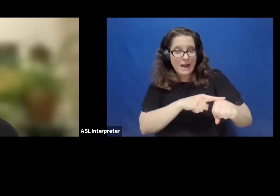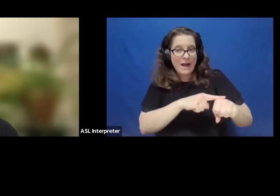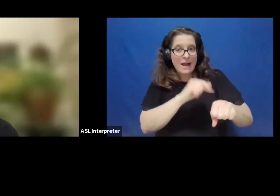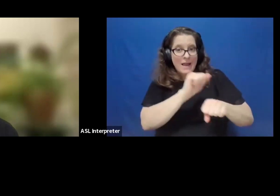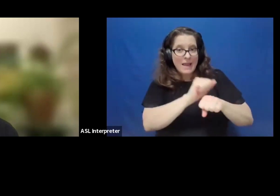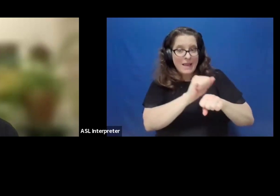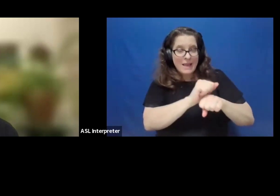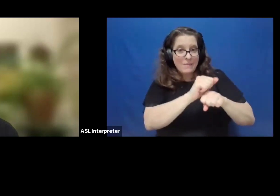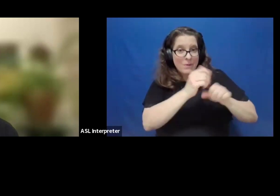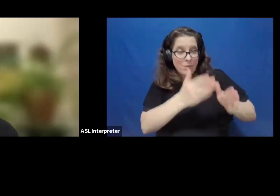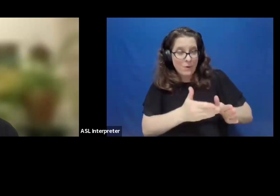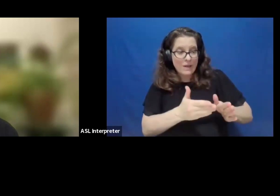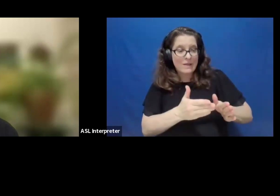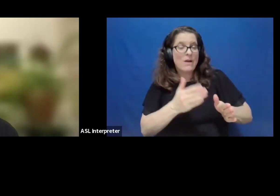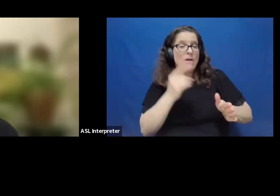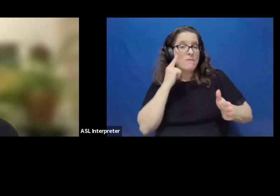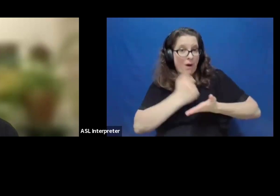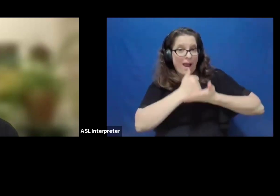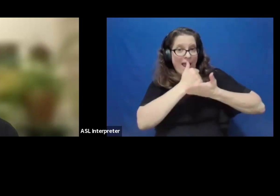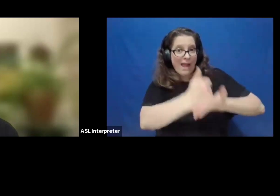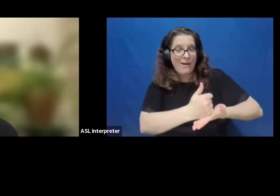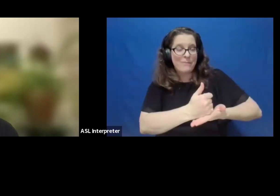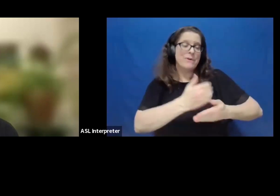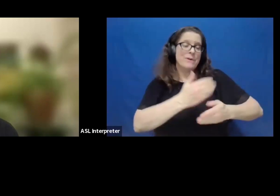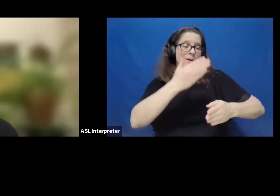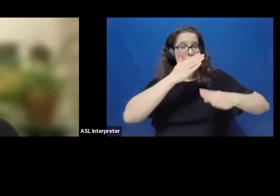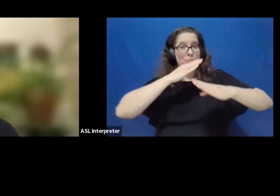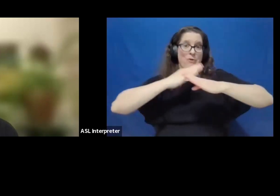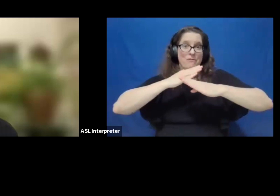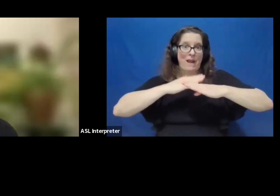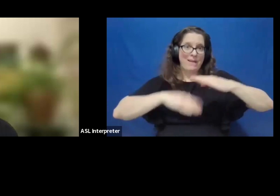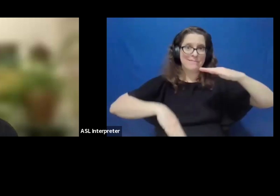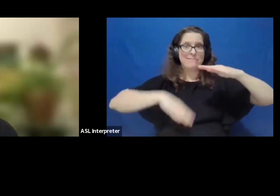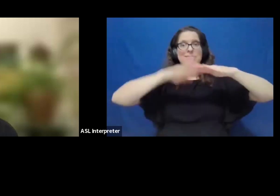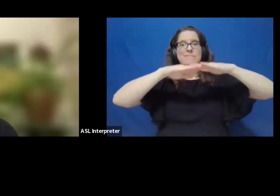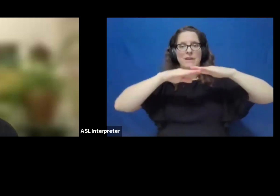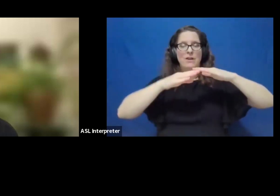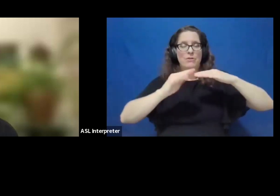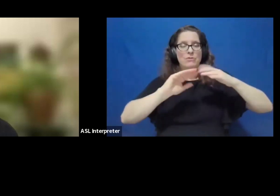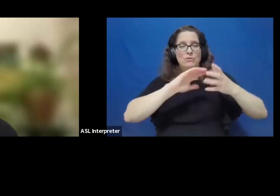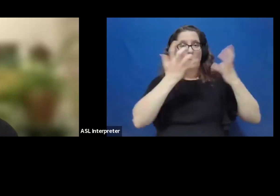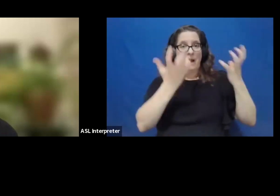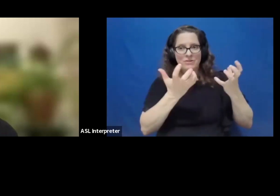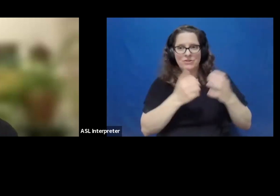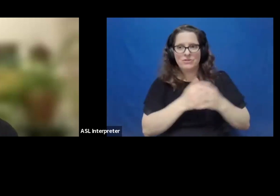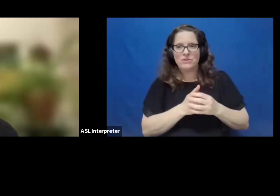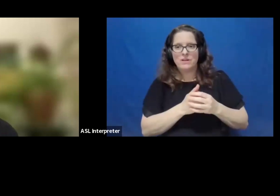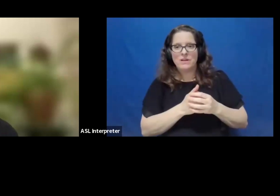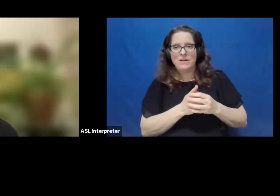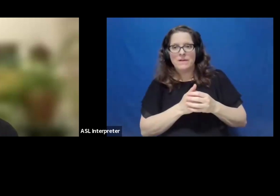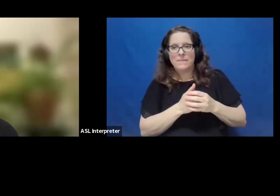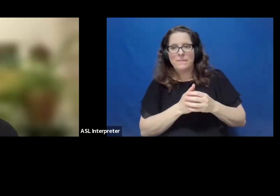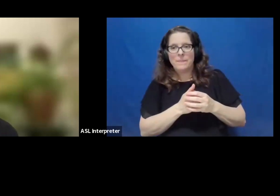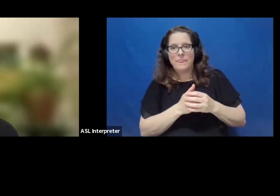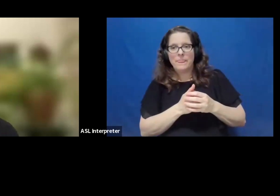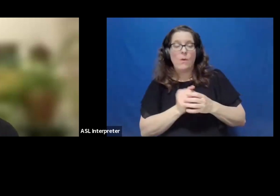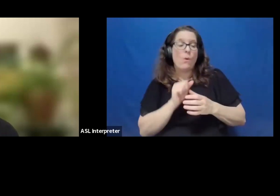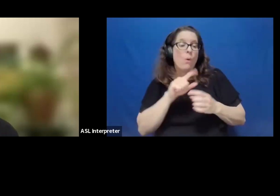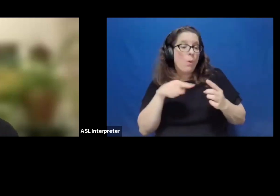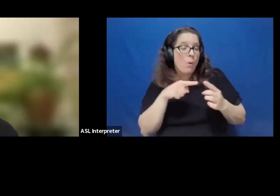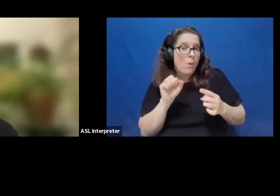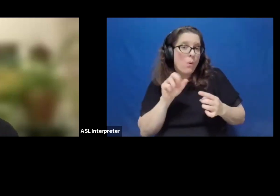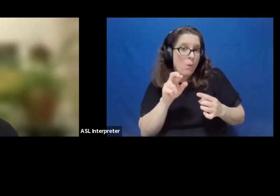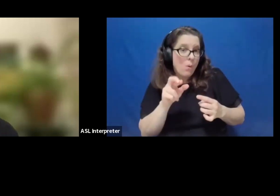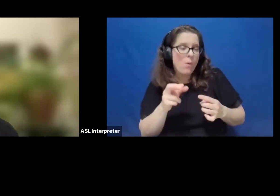go over the income limit for SSI, or when they accept a part-time job, need to work that out and let